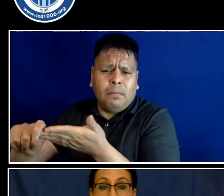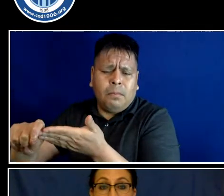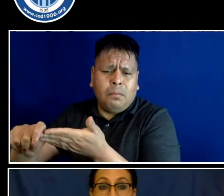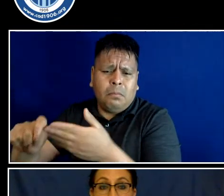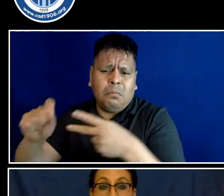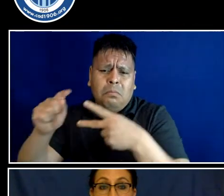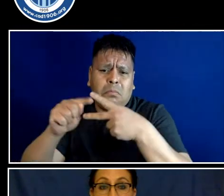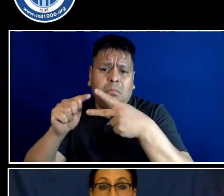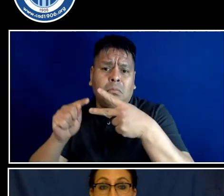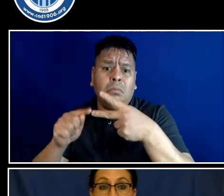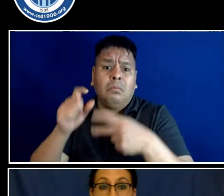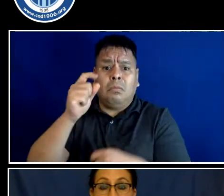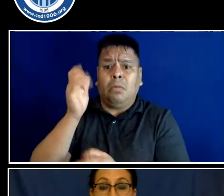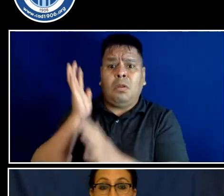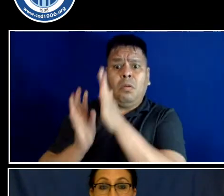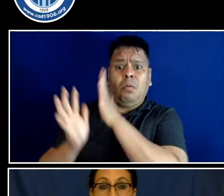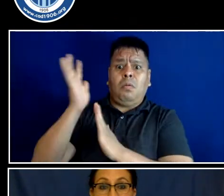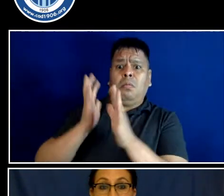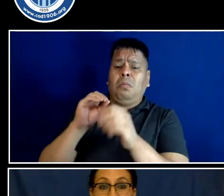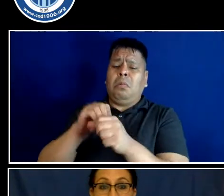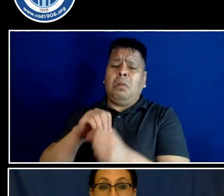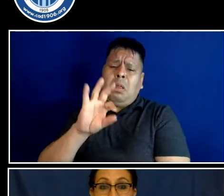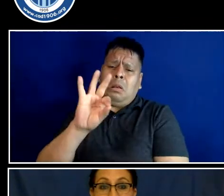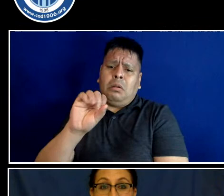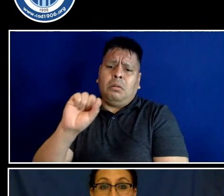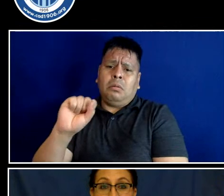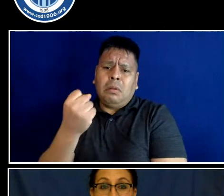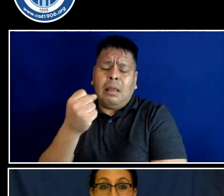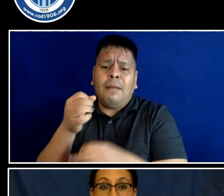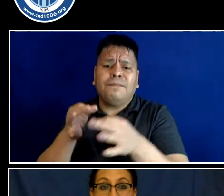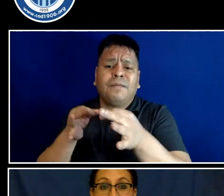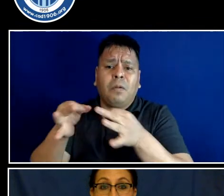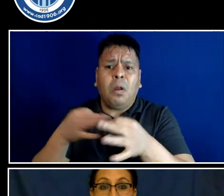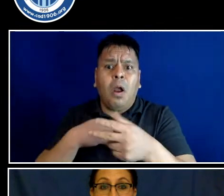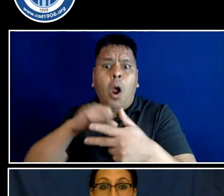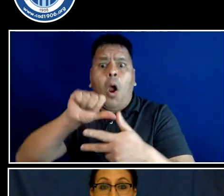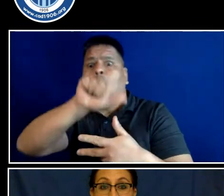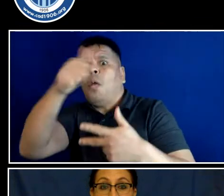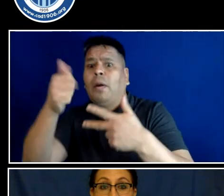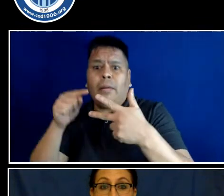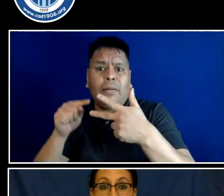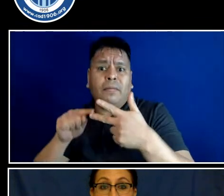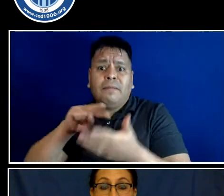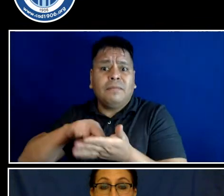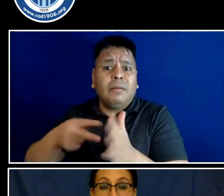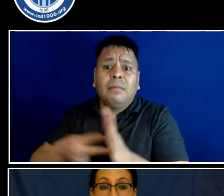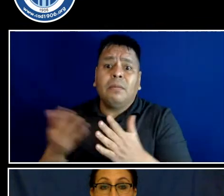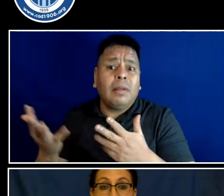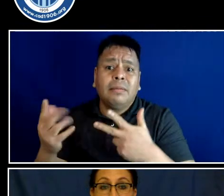And also a key feature is this person uses the Spanish language.